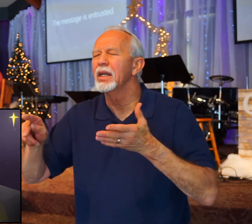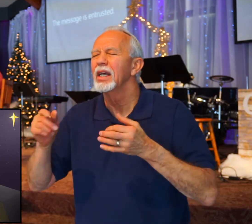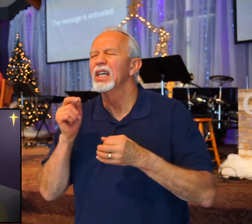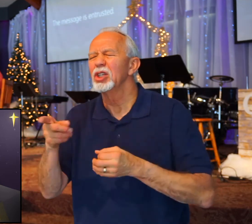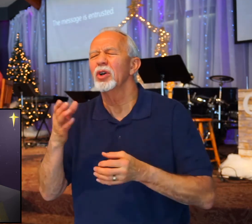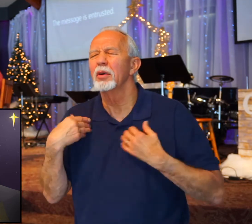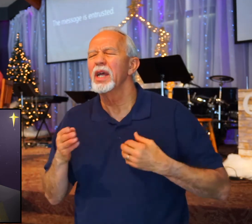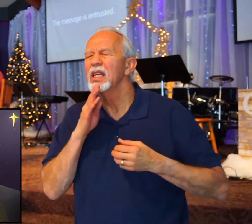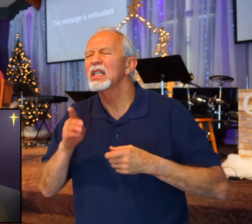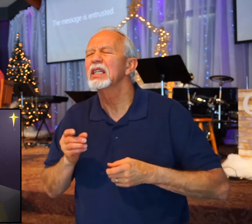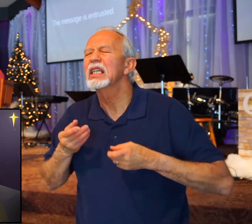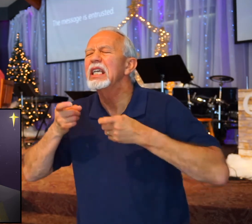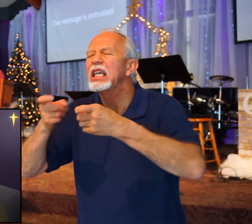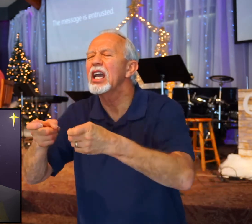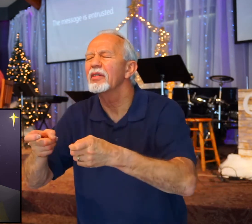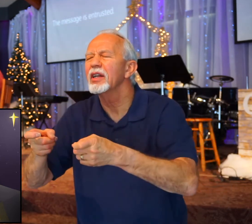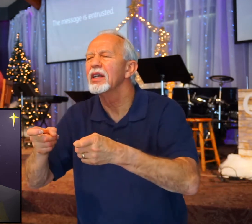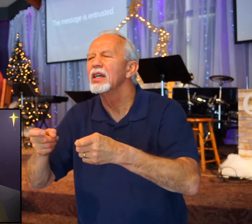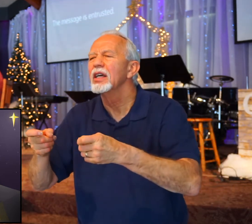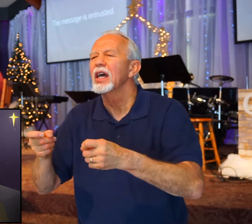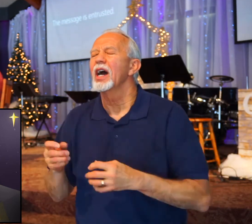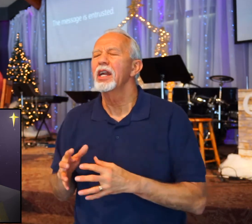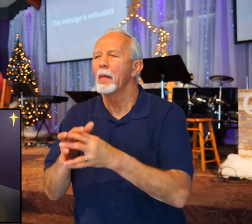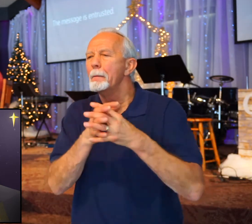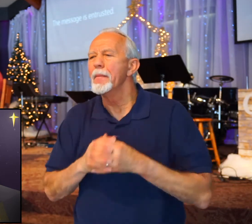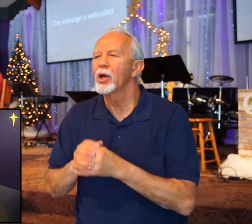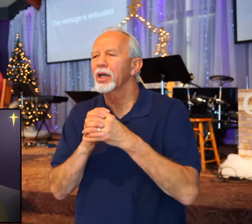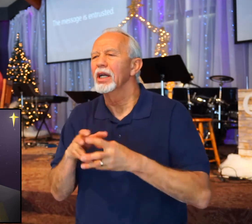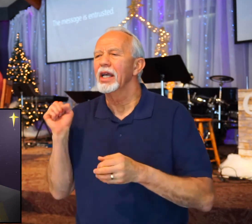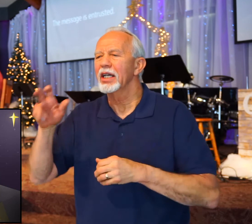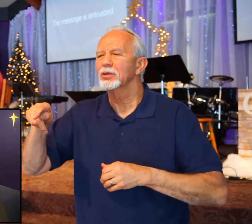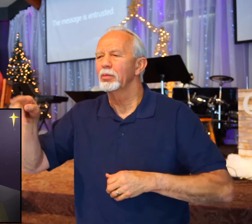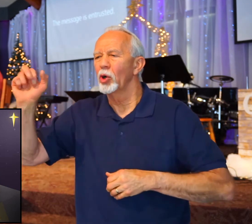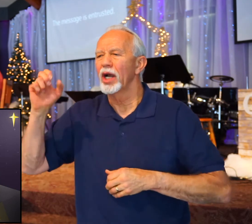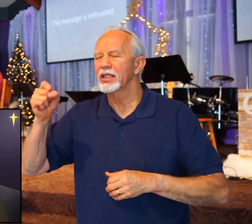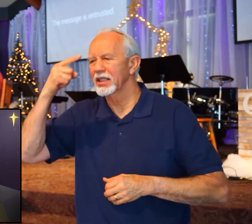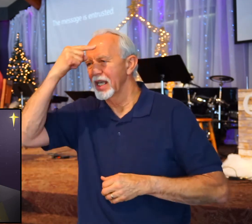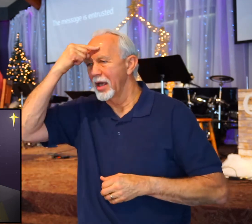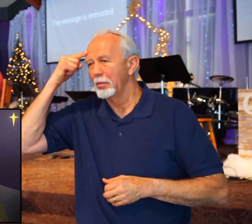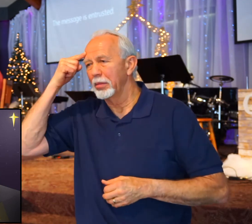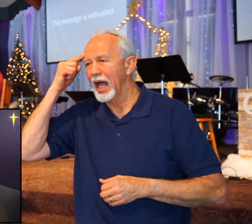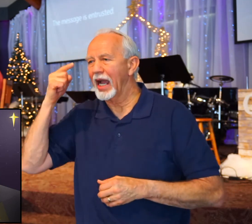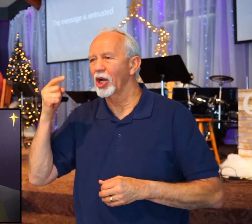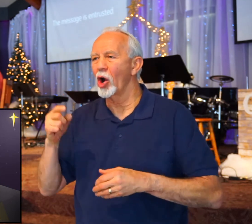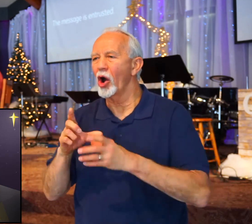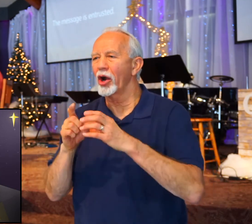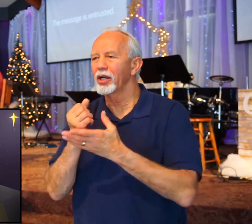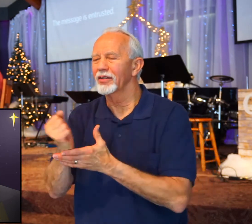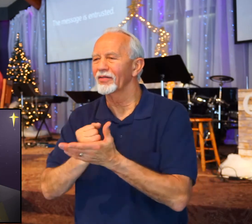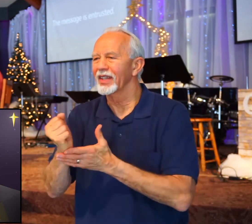have been given an American Express Centurion card, the most